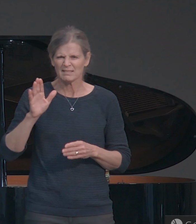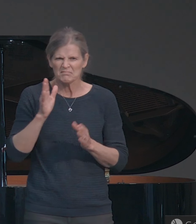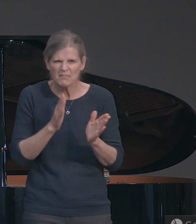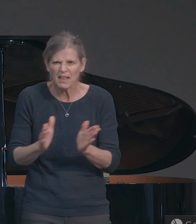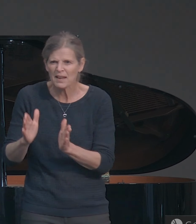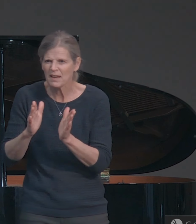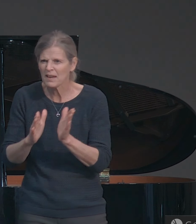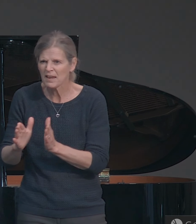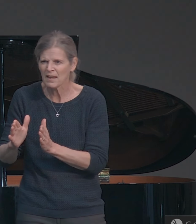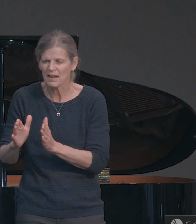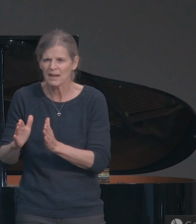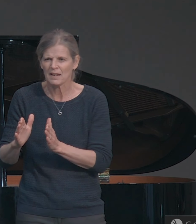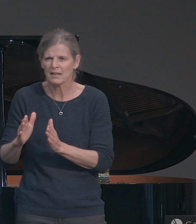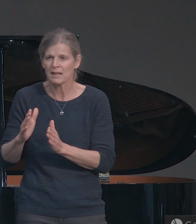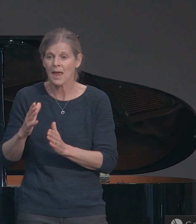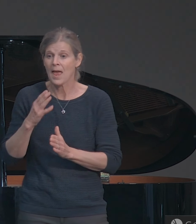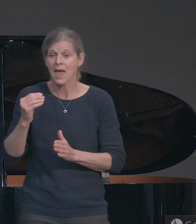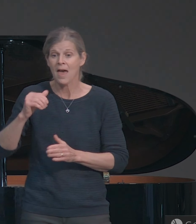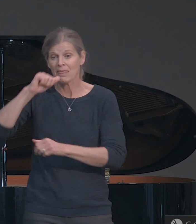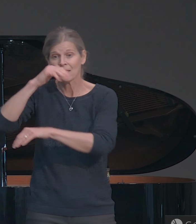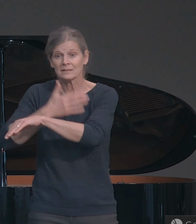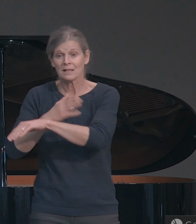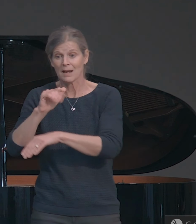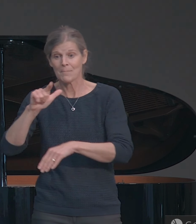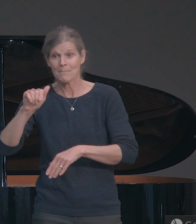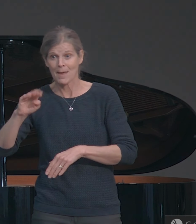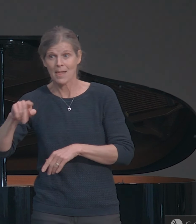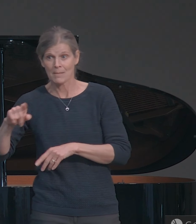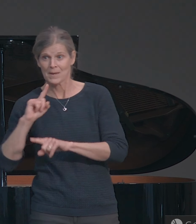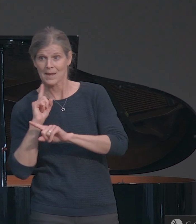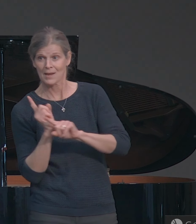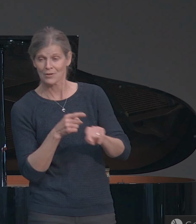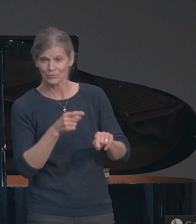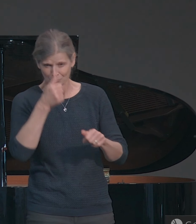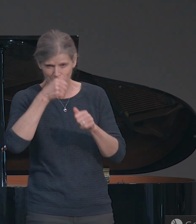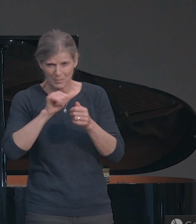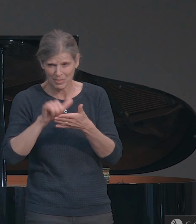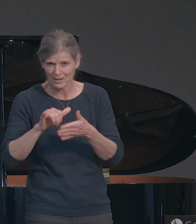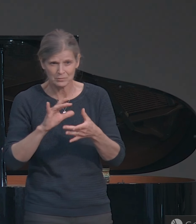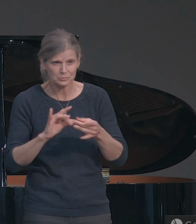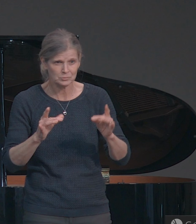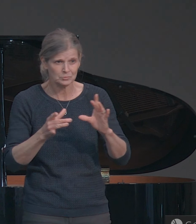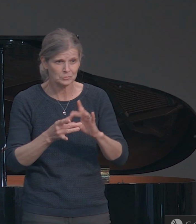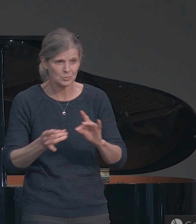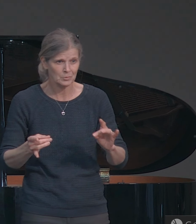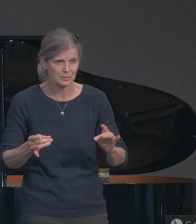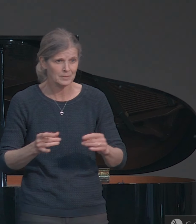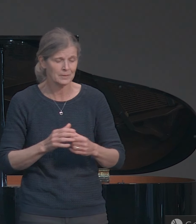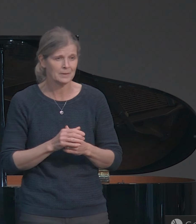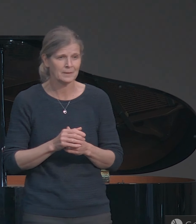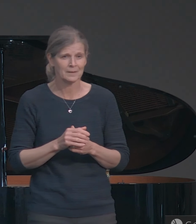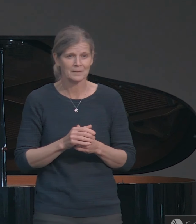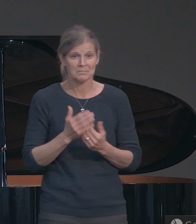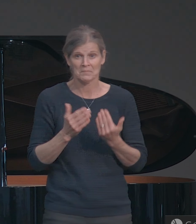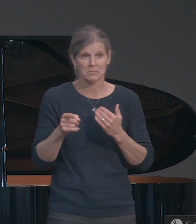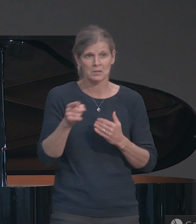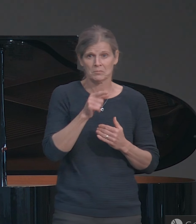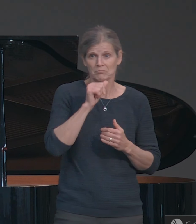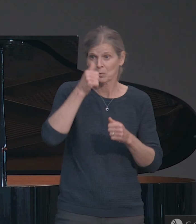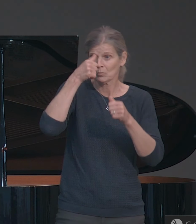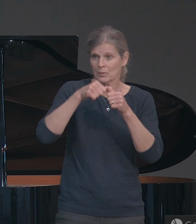what Balaam, son of Beor, answered him. You know that story, but maybe you don't.